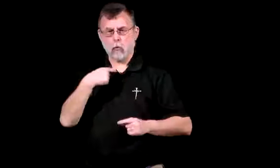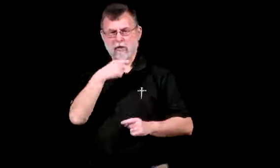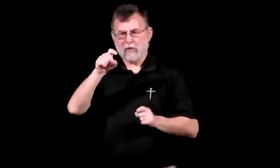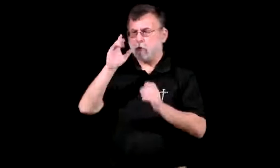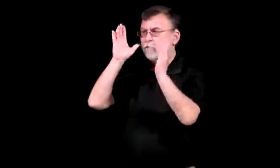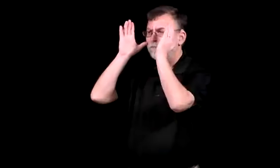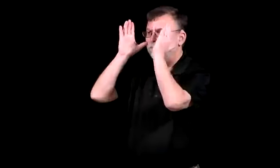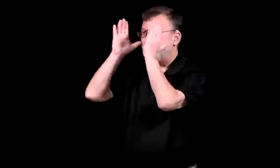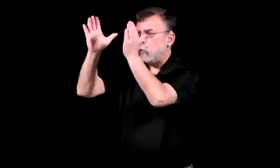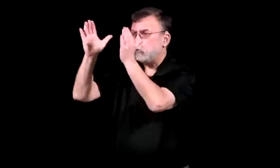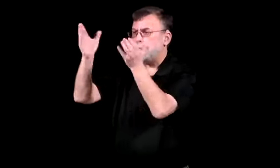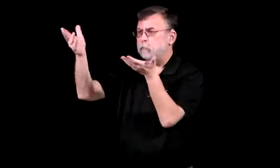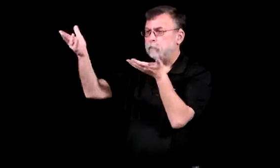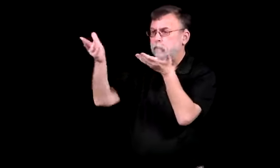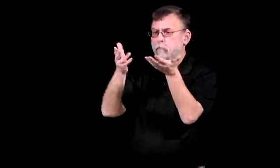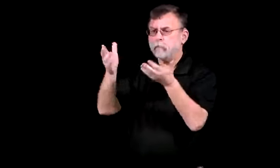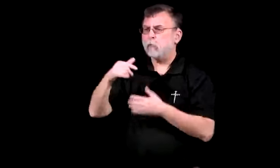What I mean by that is,